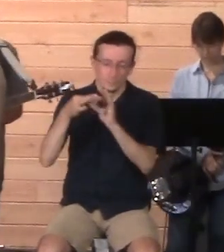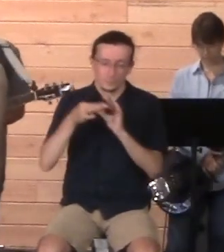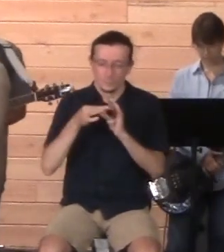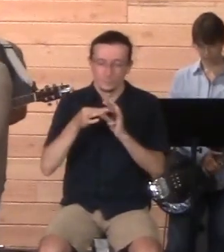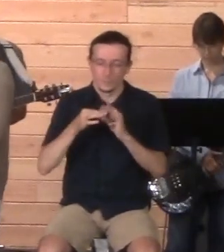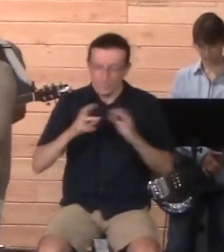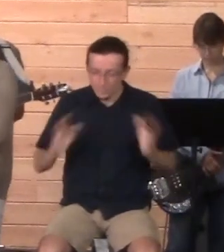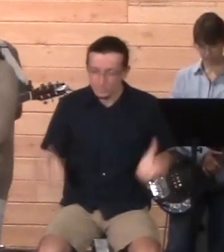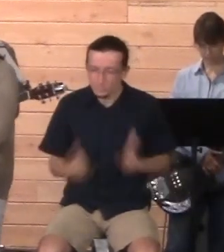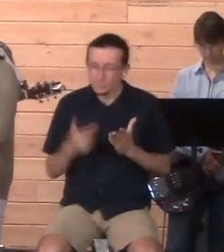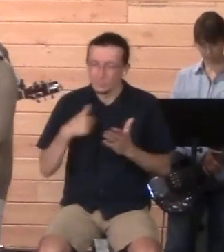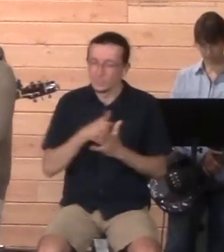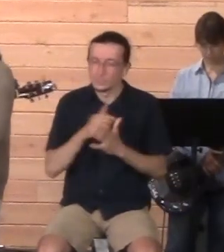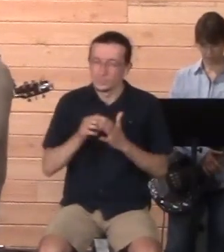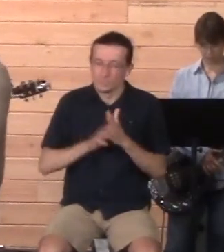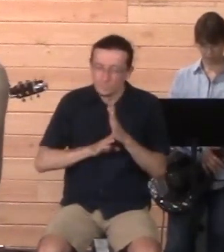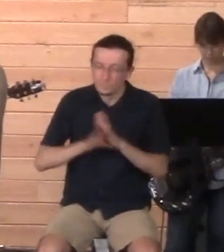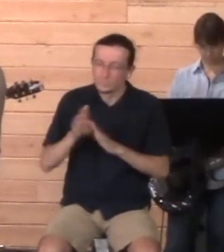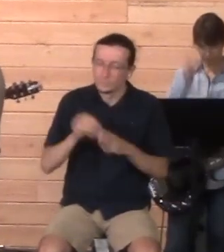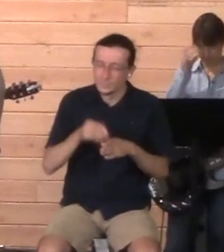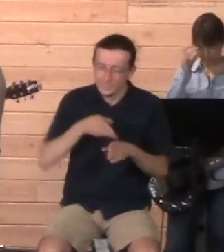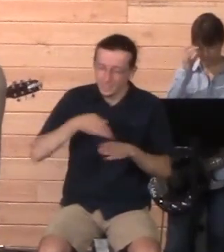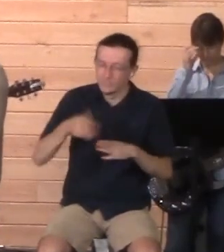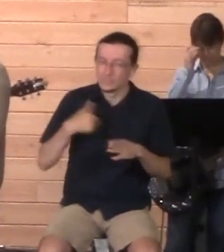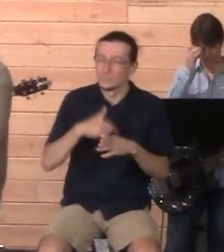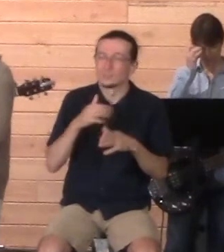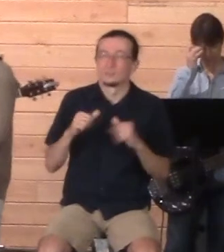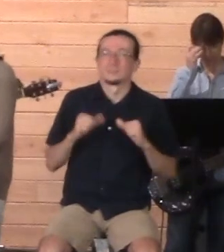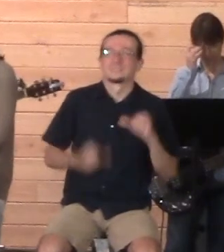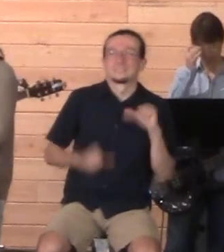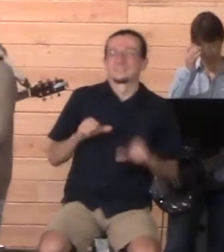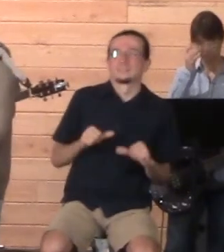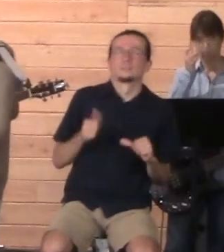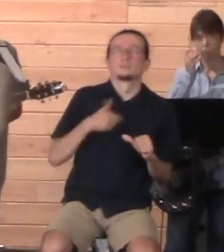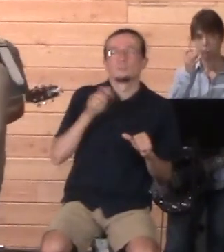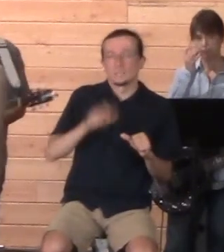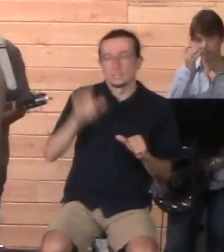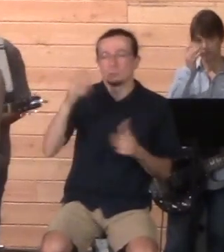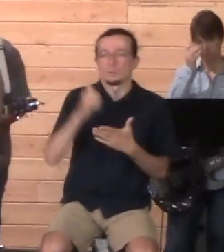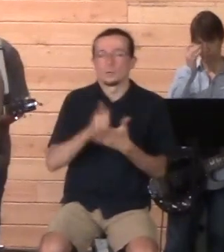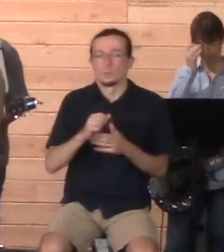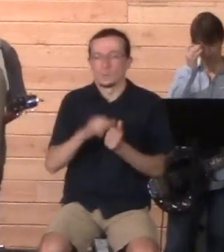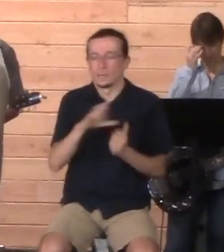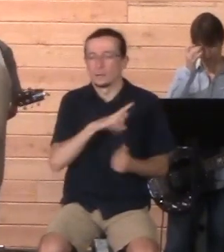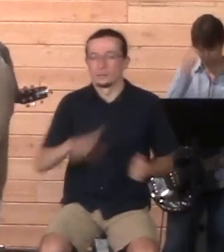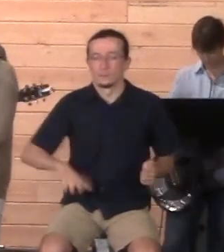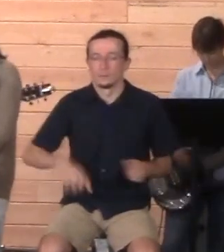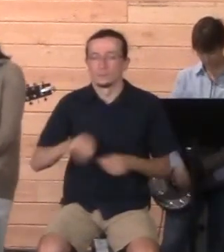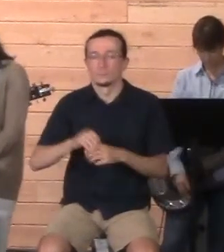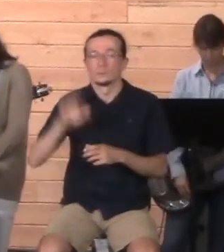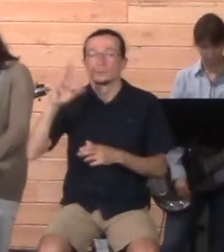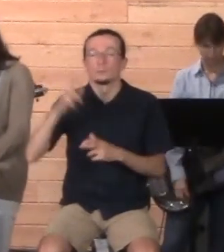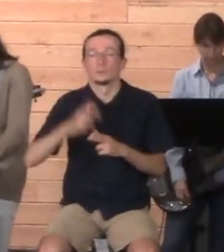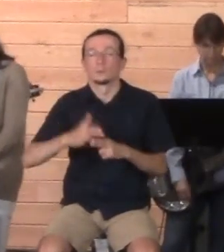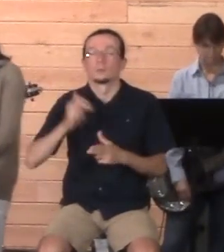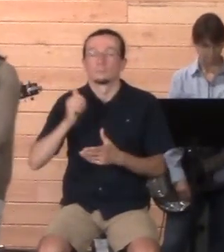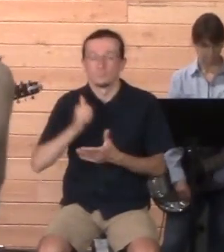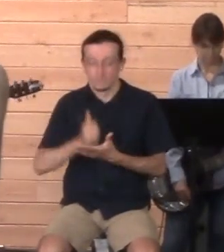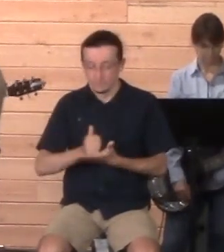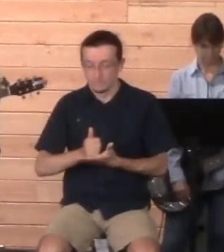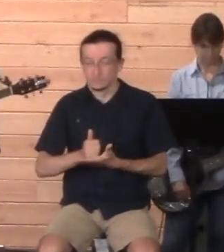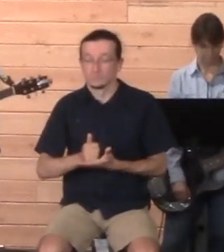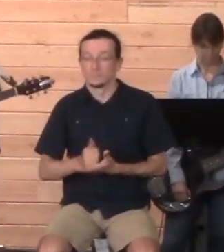from? We need your help in this, Lord. In your name, amen.